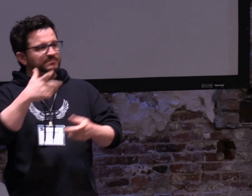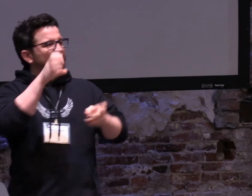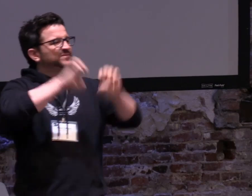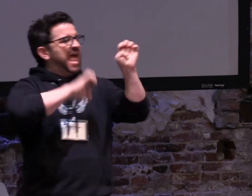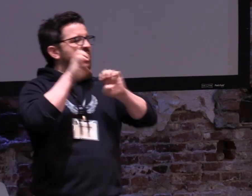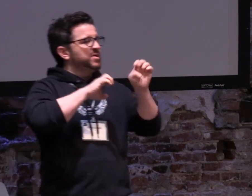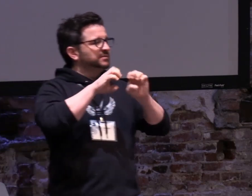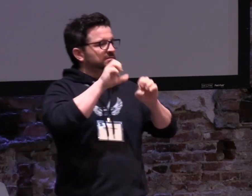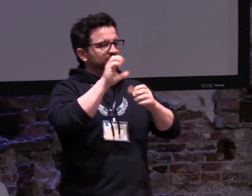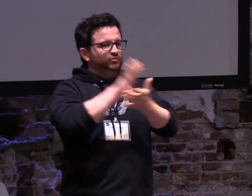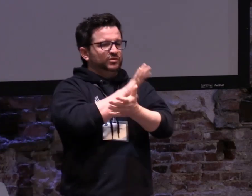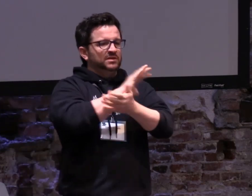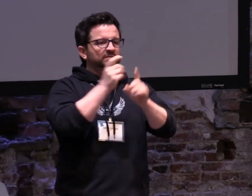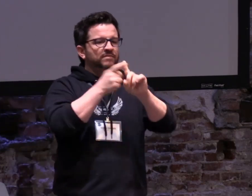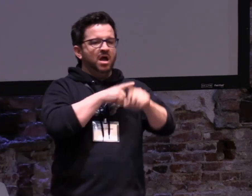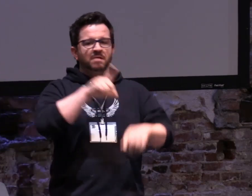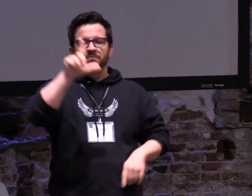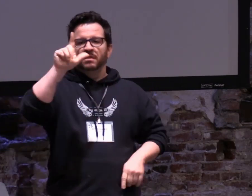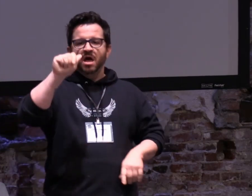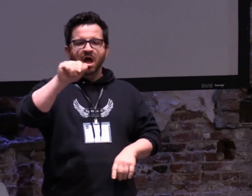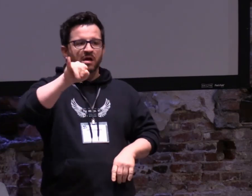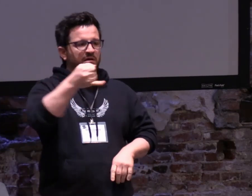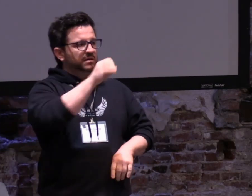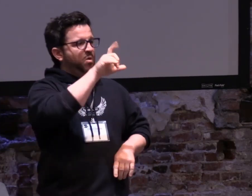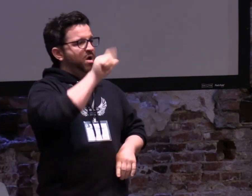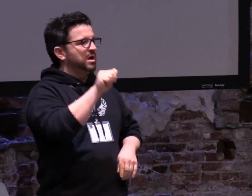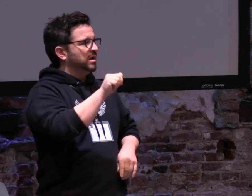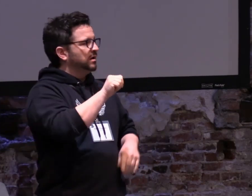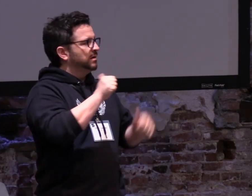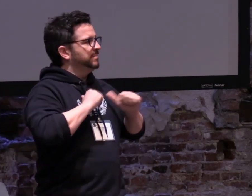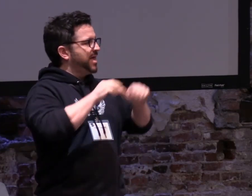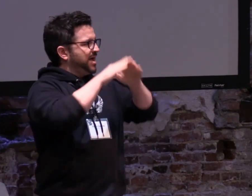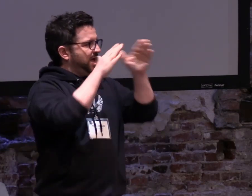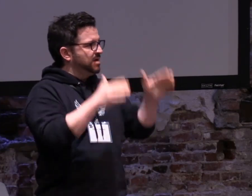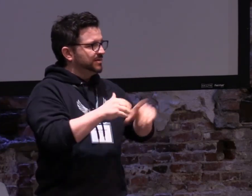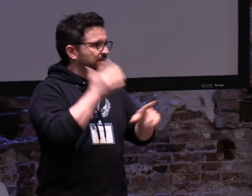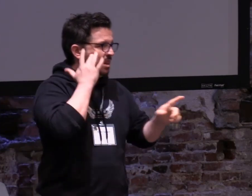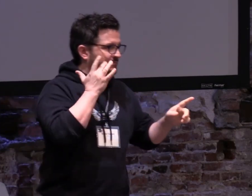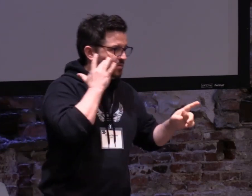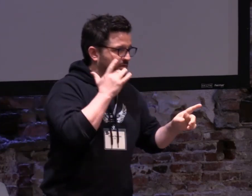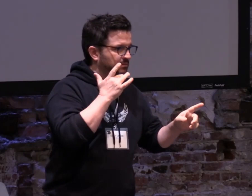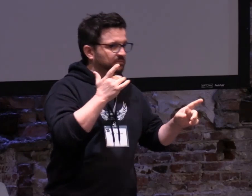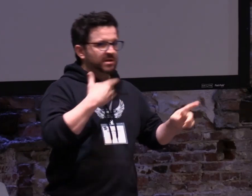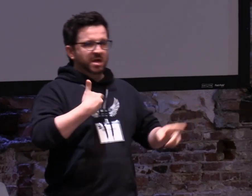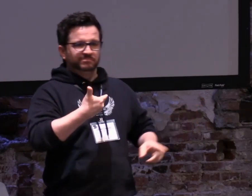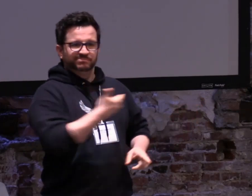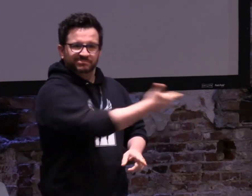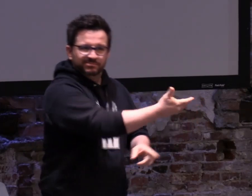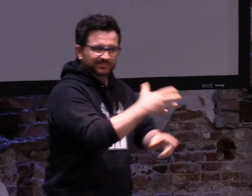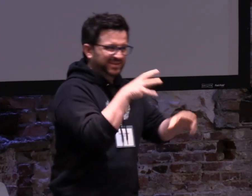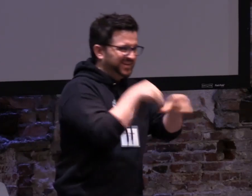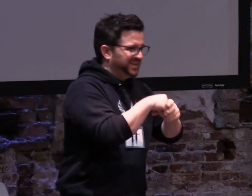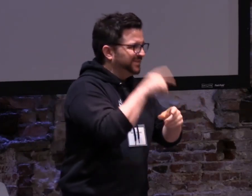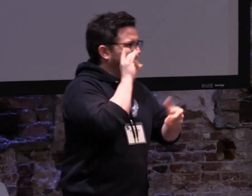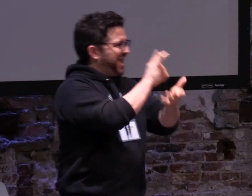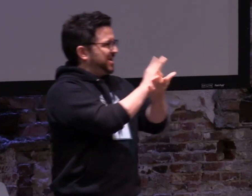Which leads me to talk about my second artifact, this experimental piece that I worked on at La Jolla Playhouse in LA.